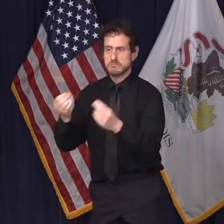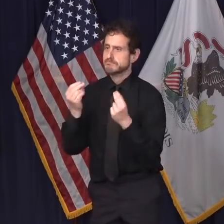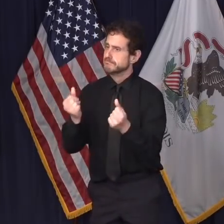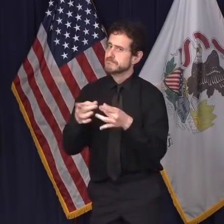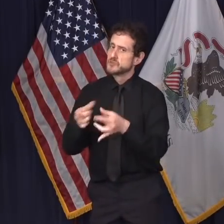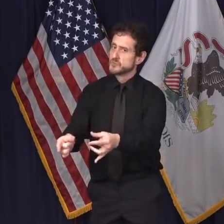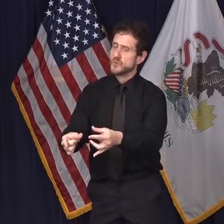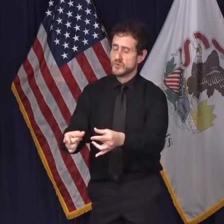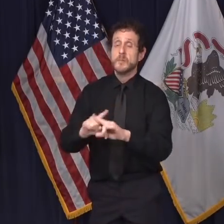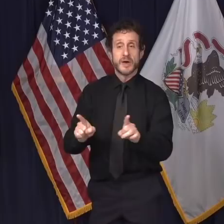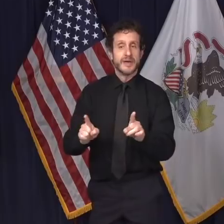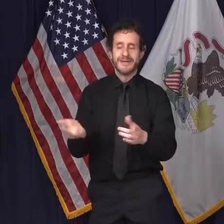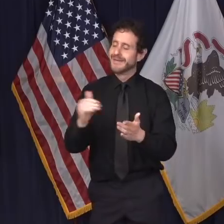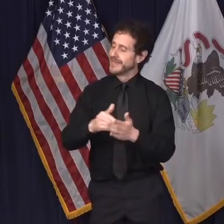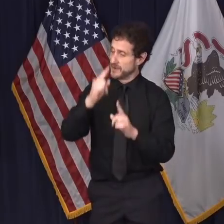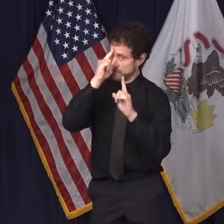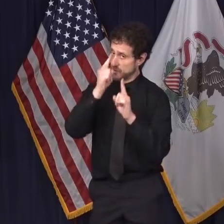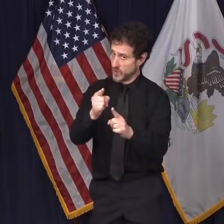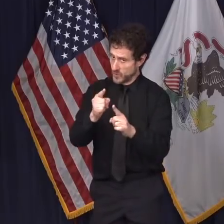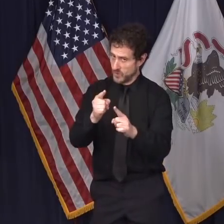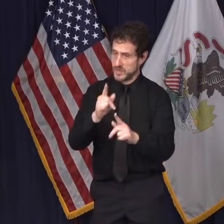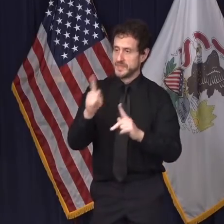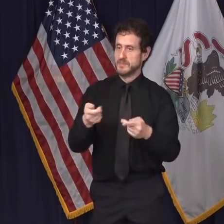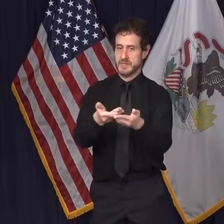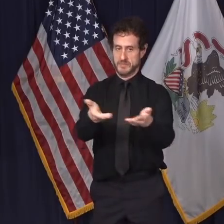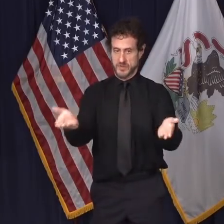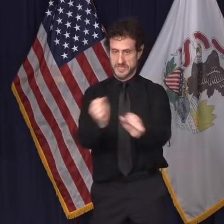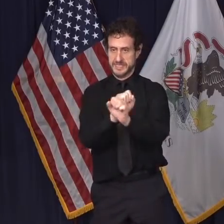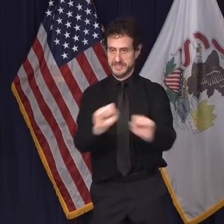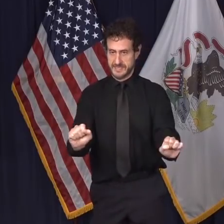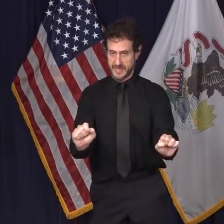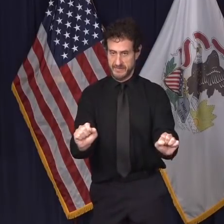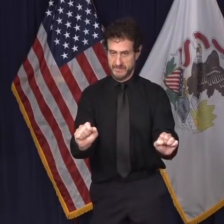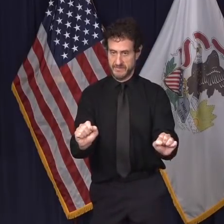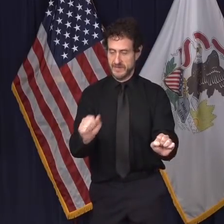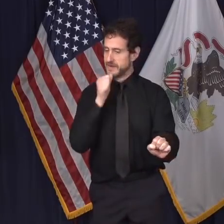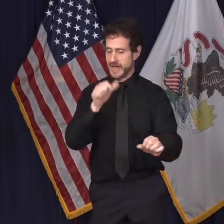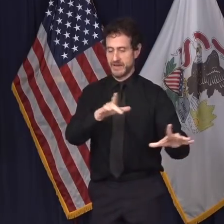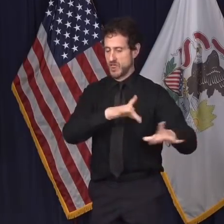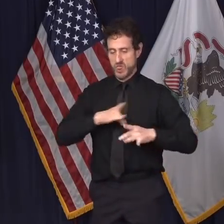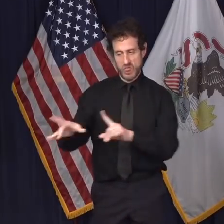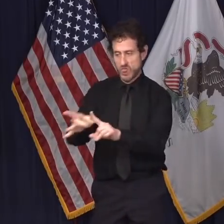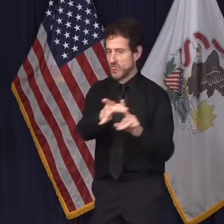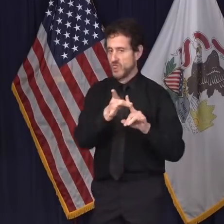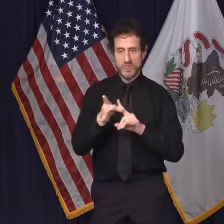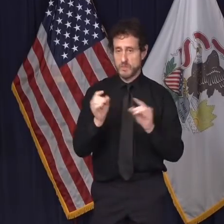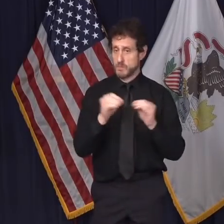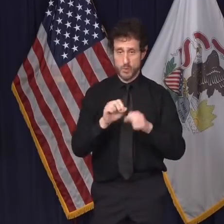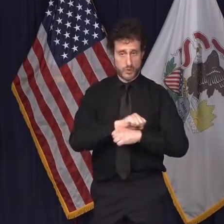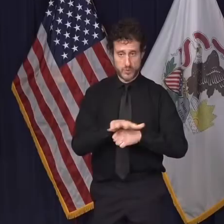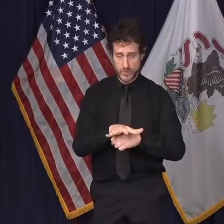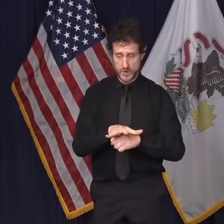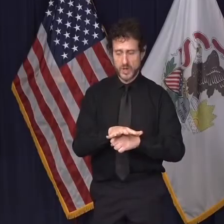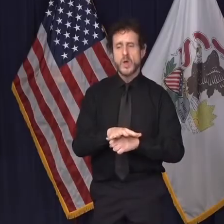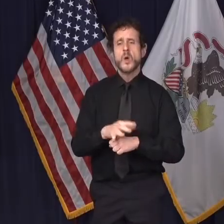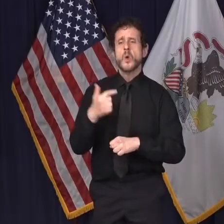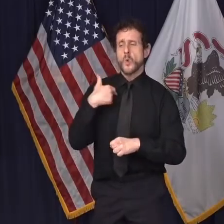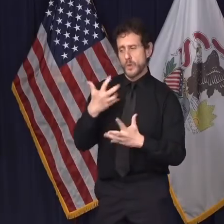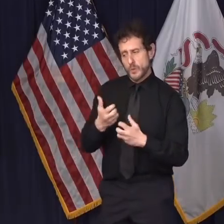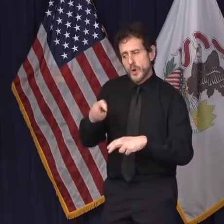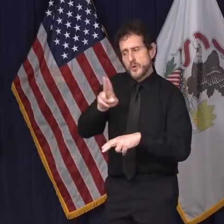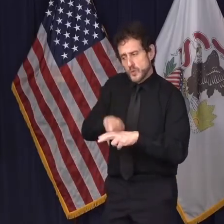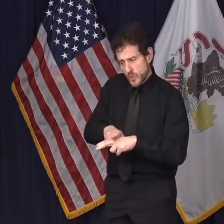has been, to keep people safe from this coronavirus while we restore more of our normal